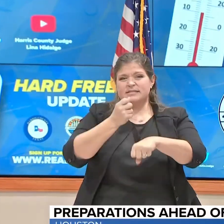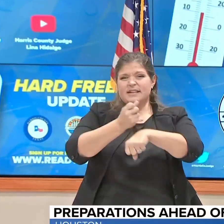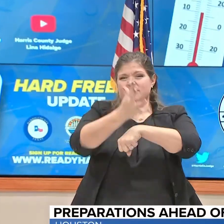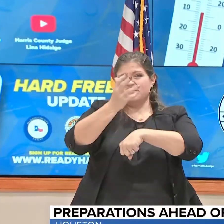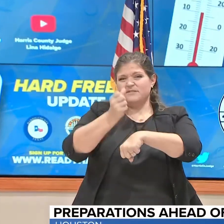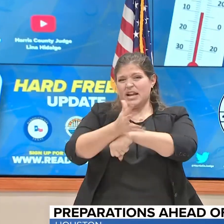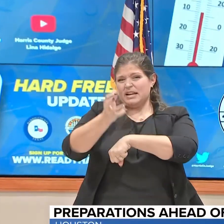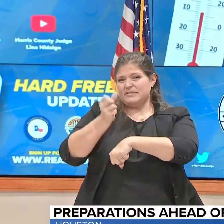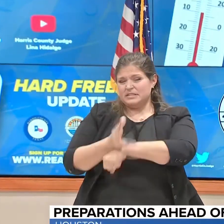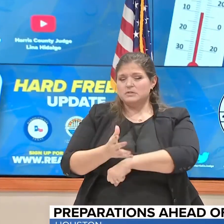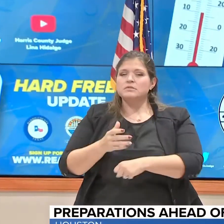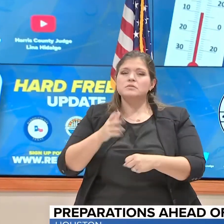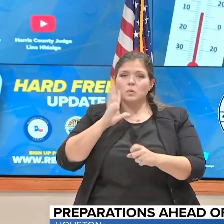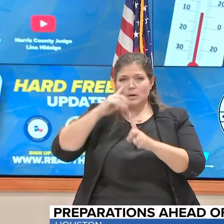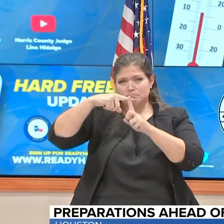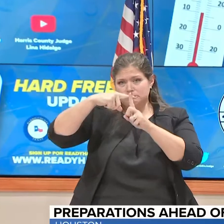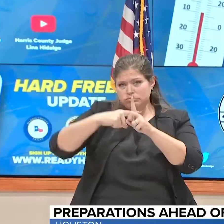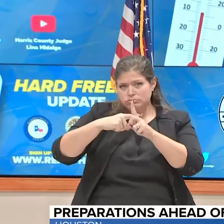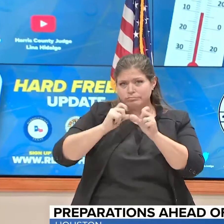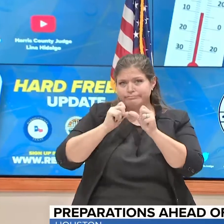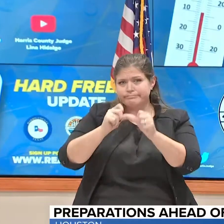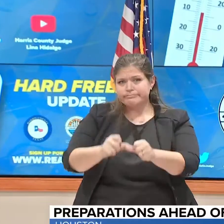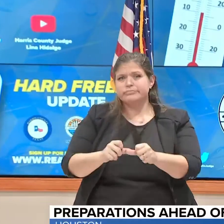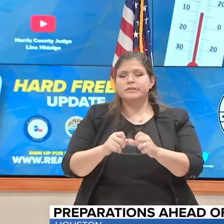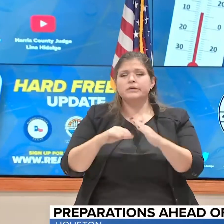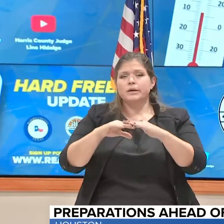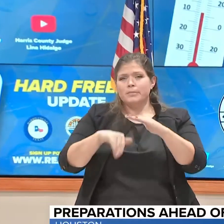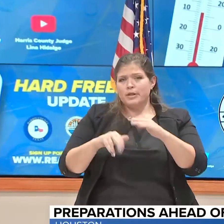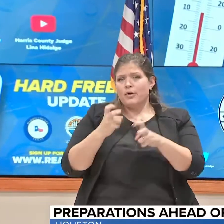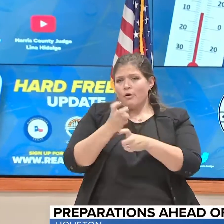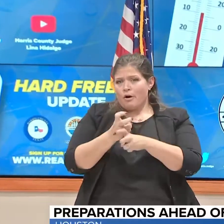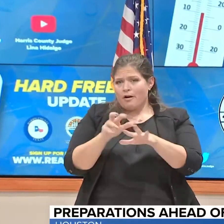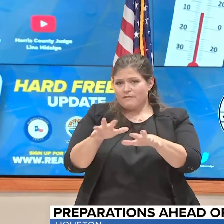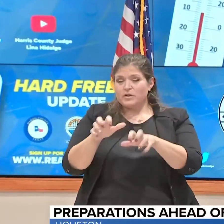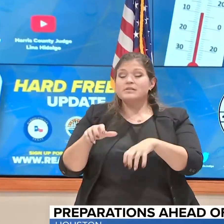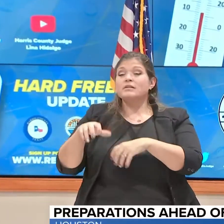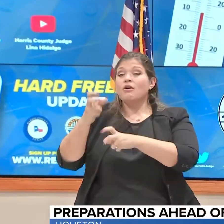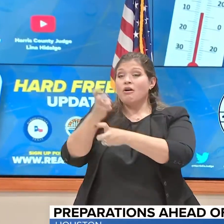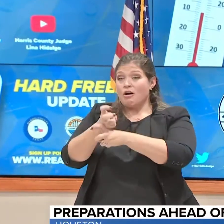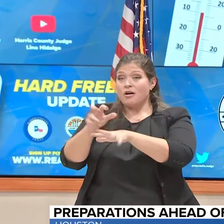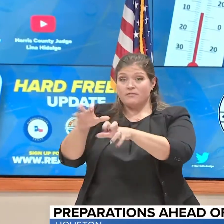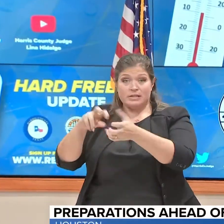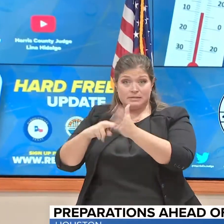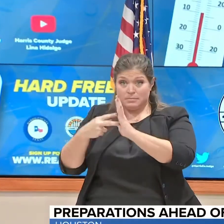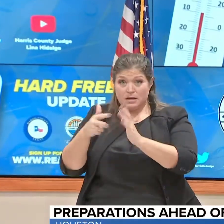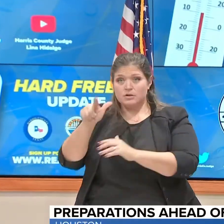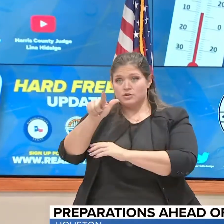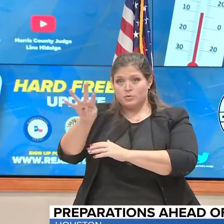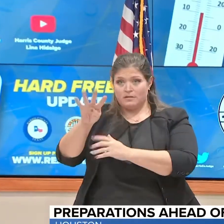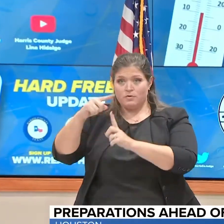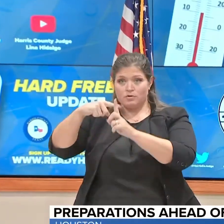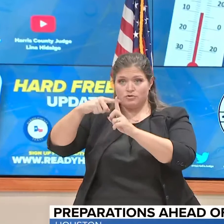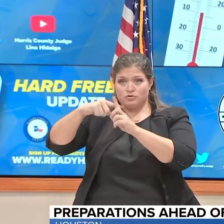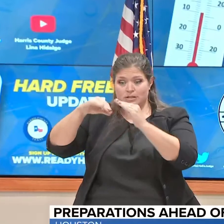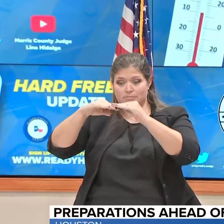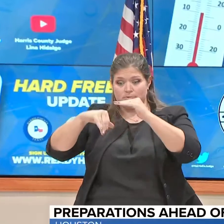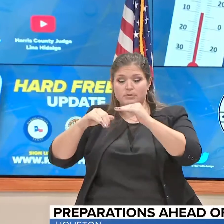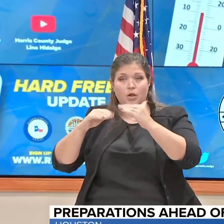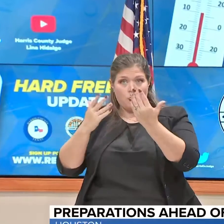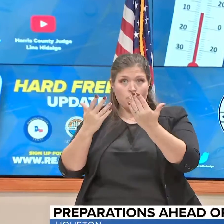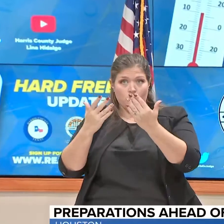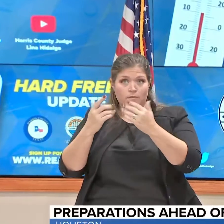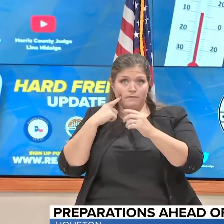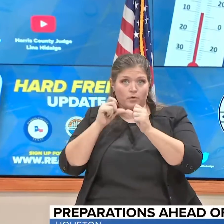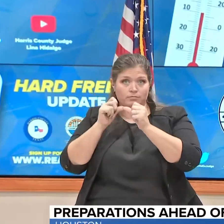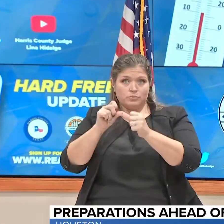extended period of time. Lows down into below hard freeze criteria, that's 24 degrees or lower for more than 2 hours, and